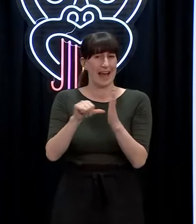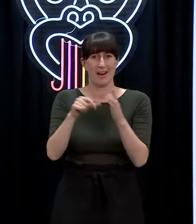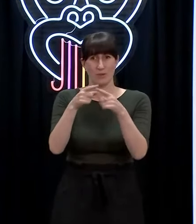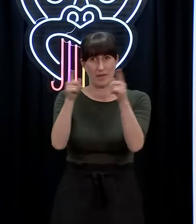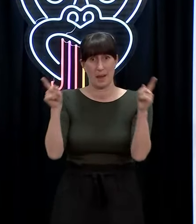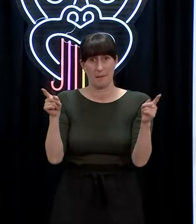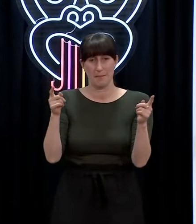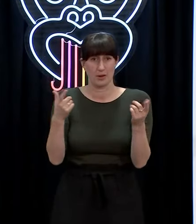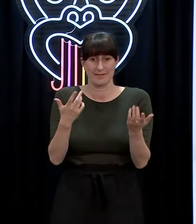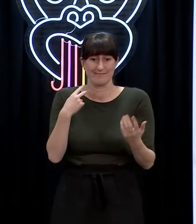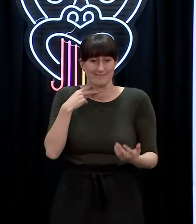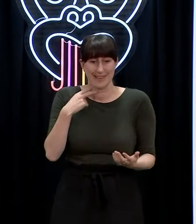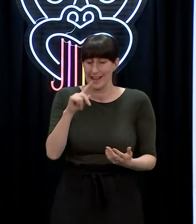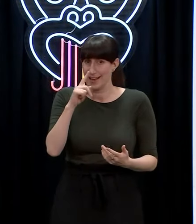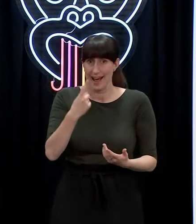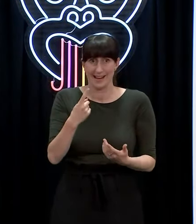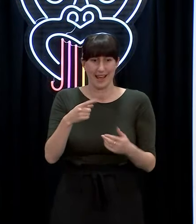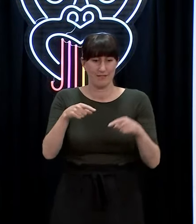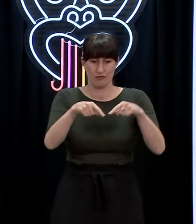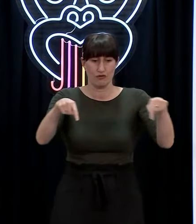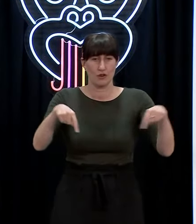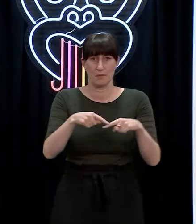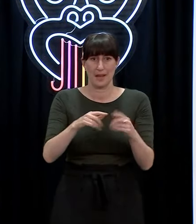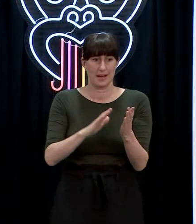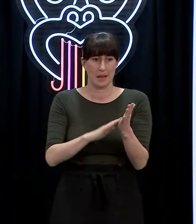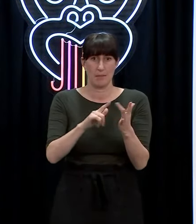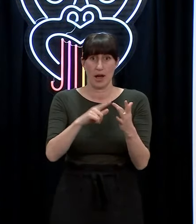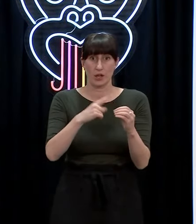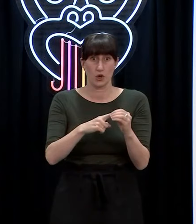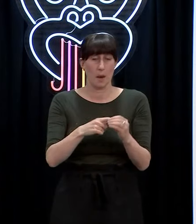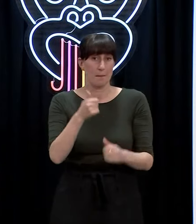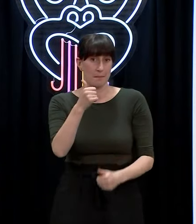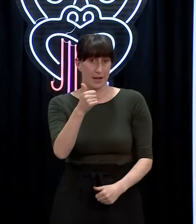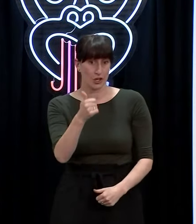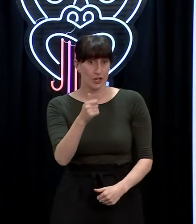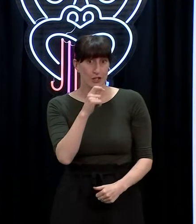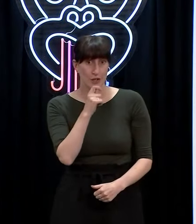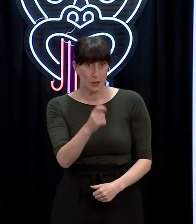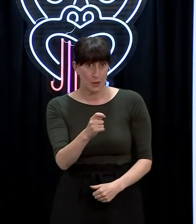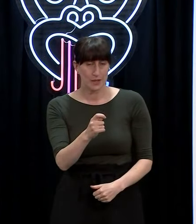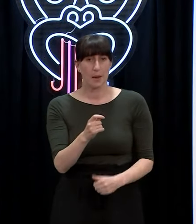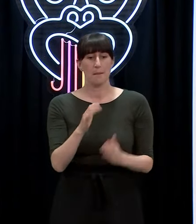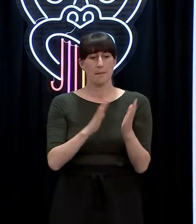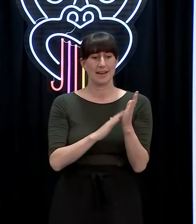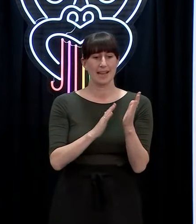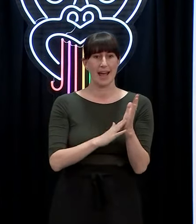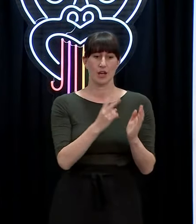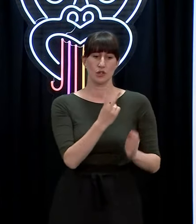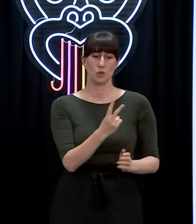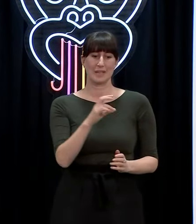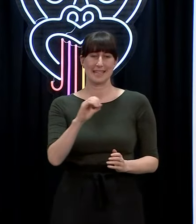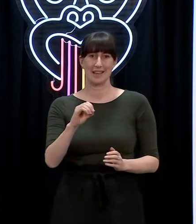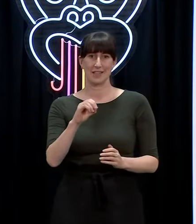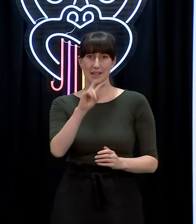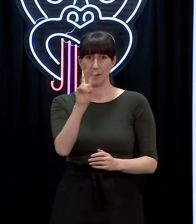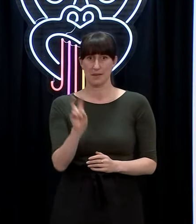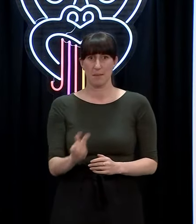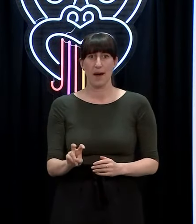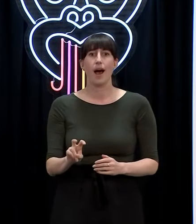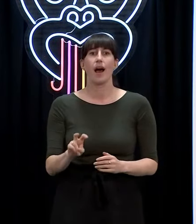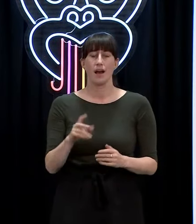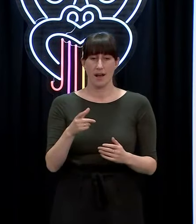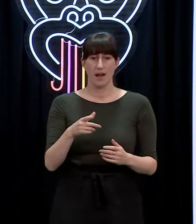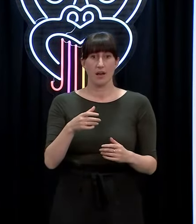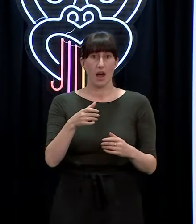good news. I can confirm that that pause will be lifted from Monday the 20th of September. The local pressure